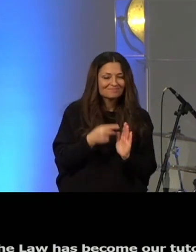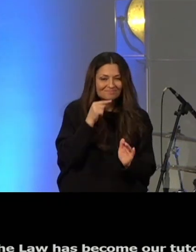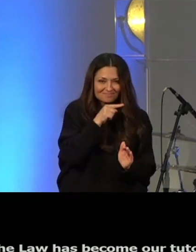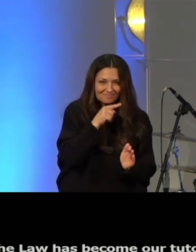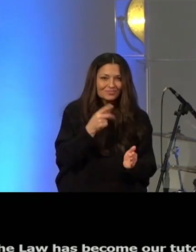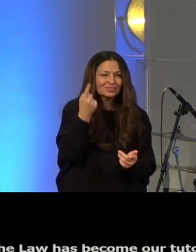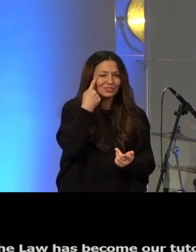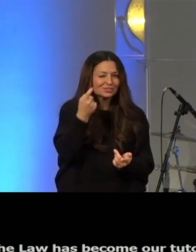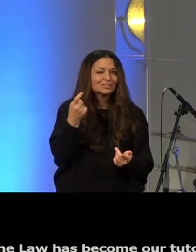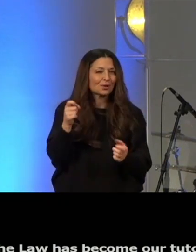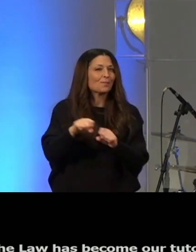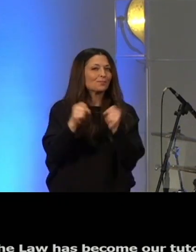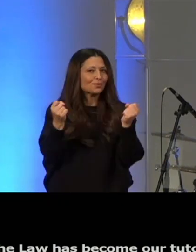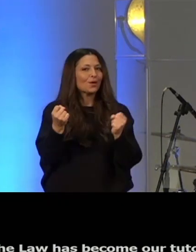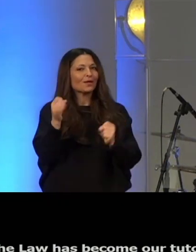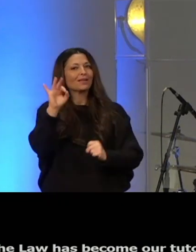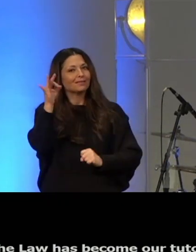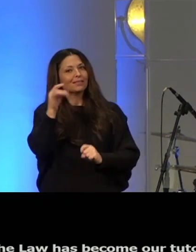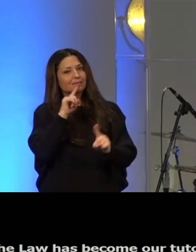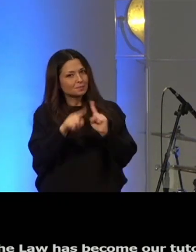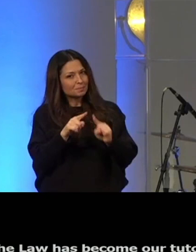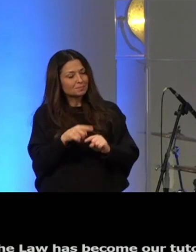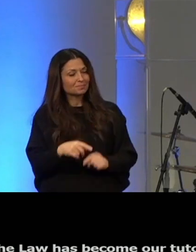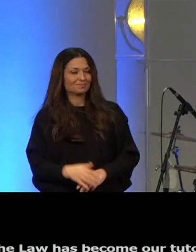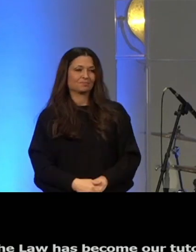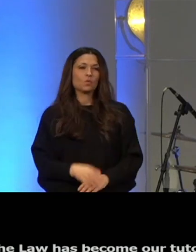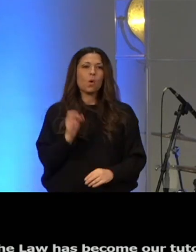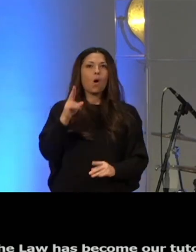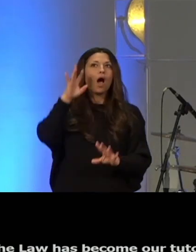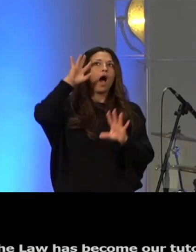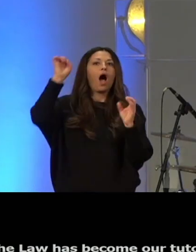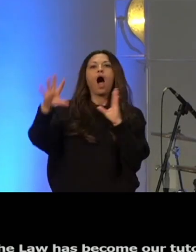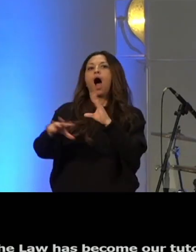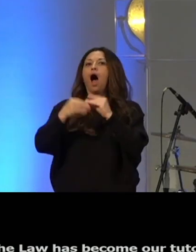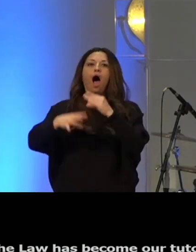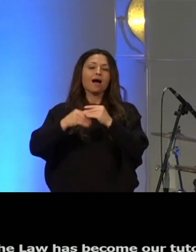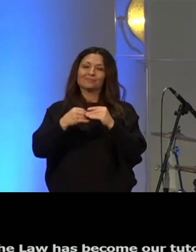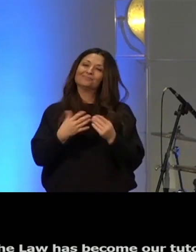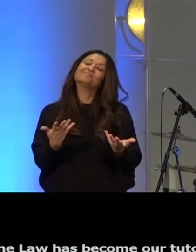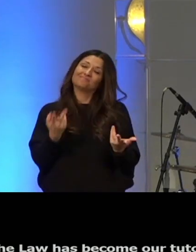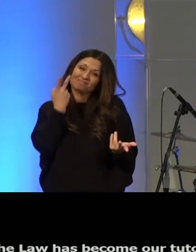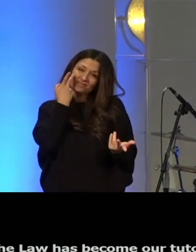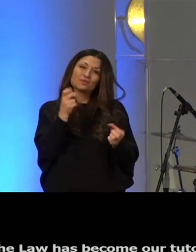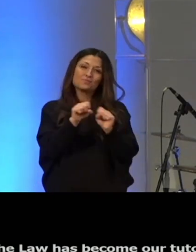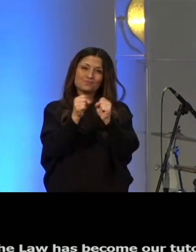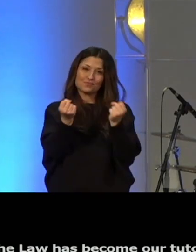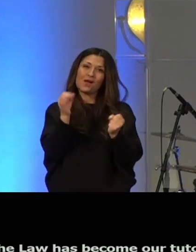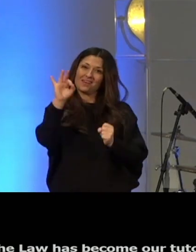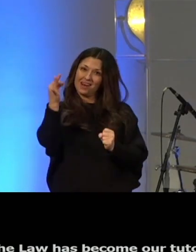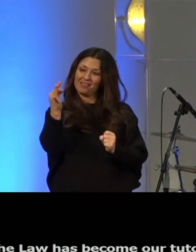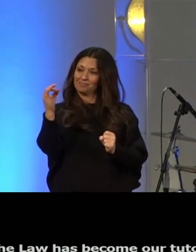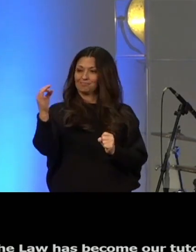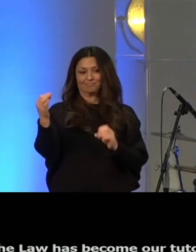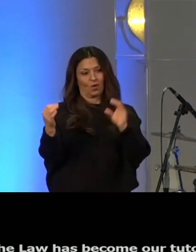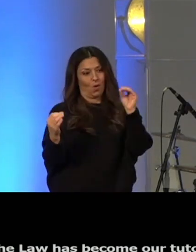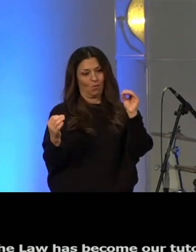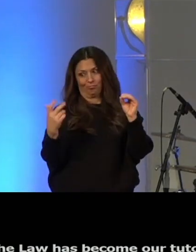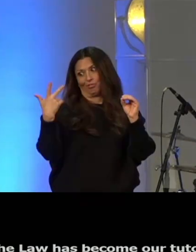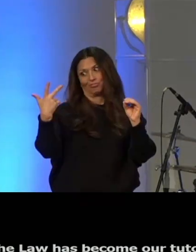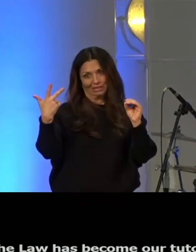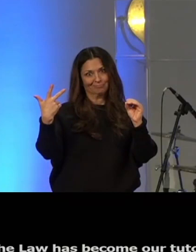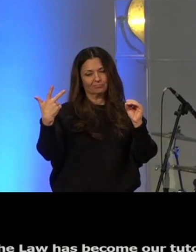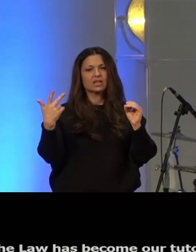You just did, right? You ever exaggerated? Yeah. So listen, we've broken the ninth commandment. We're 0 for 3. But I know some of you are saying,